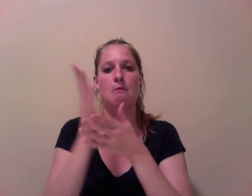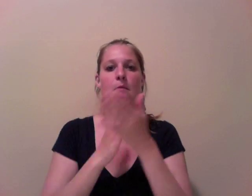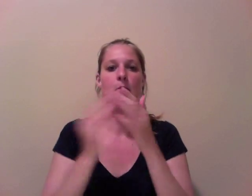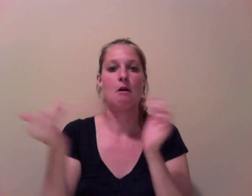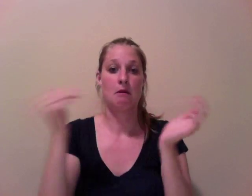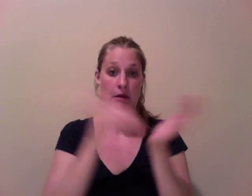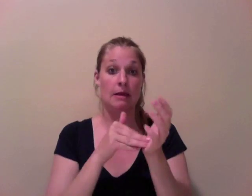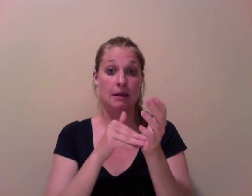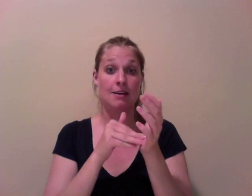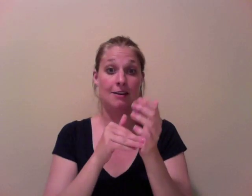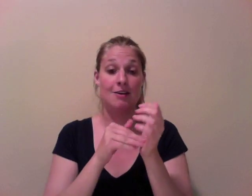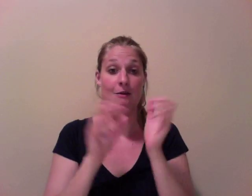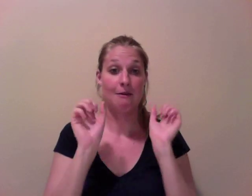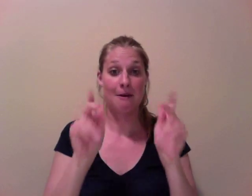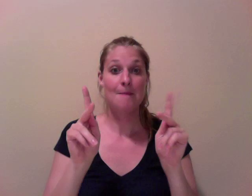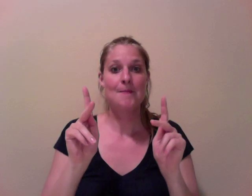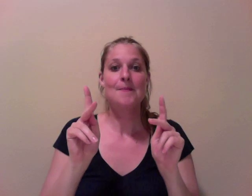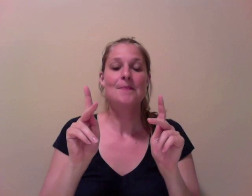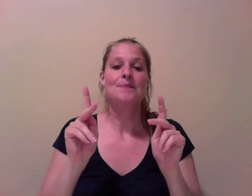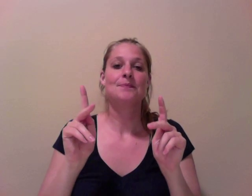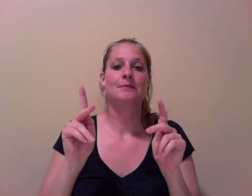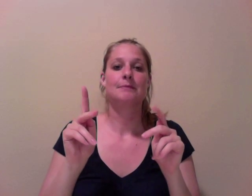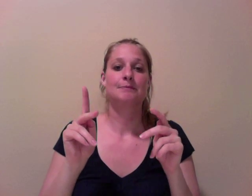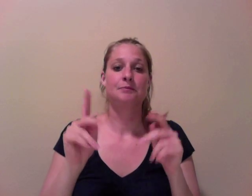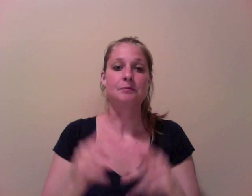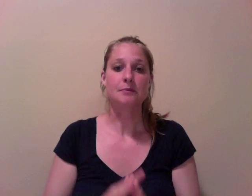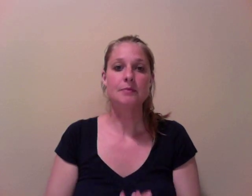the test portion again, okay?